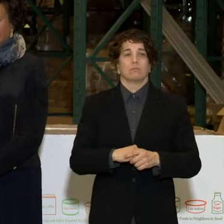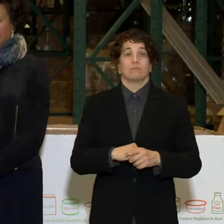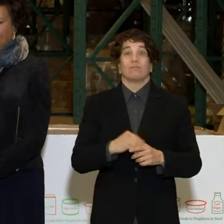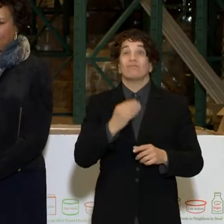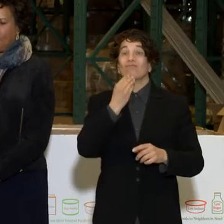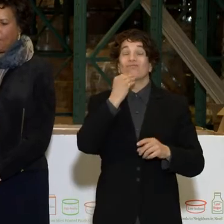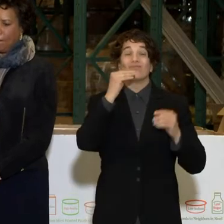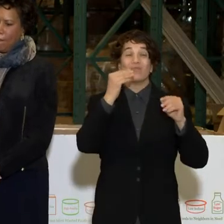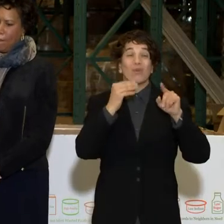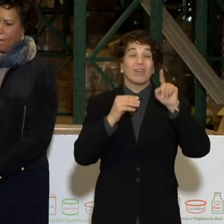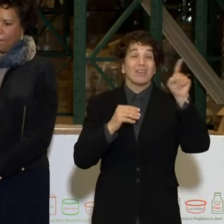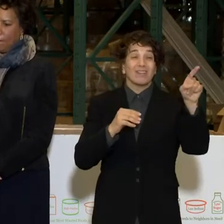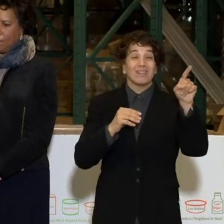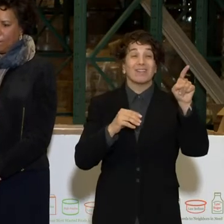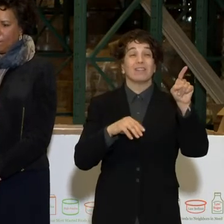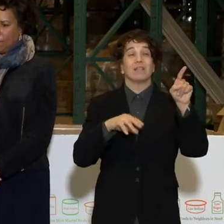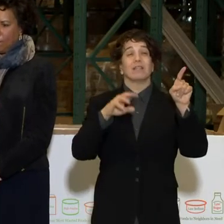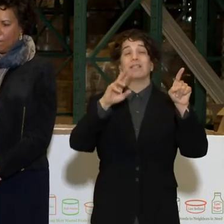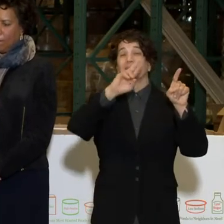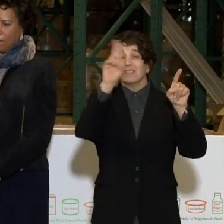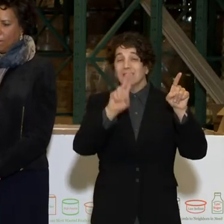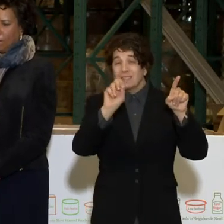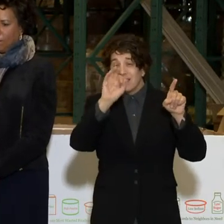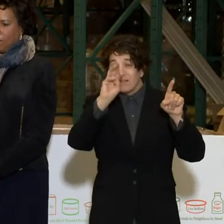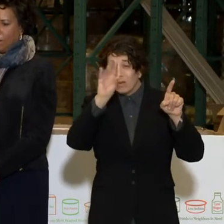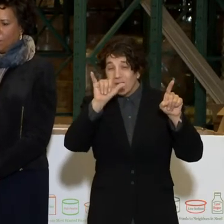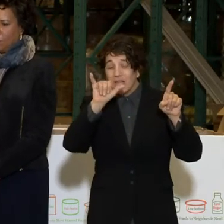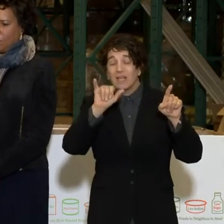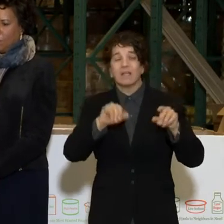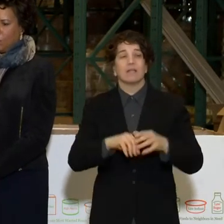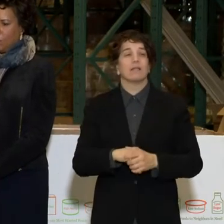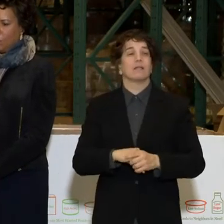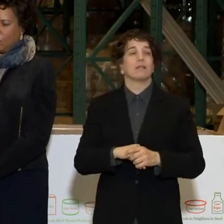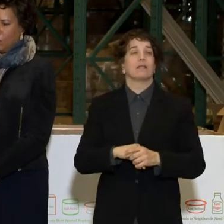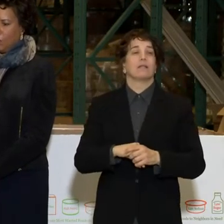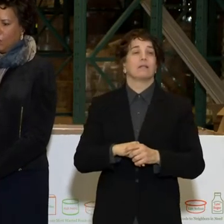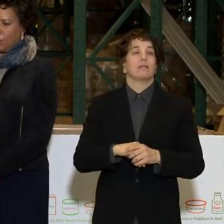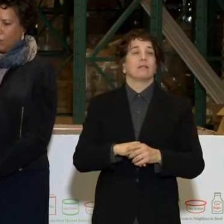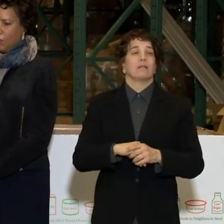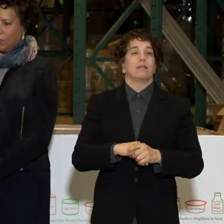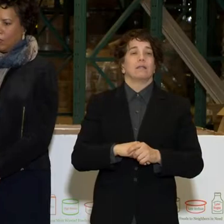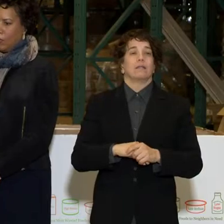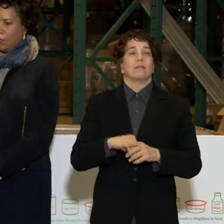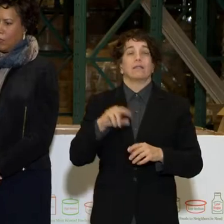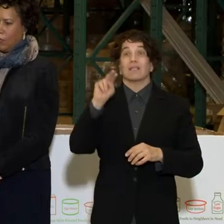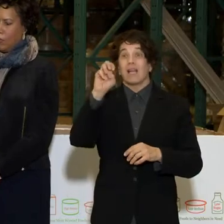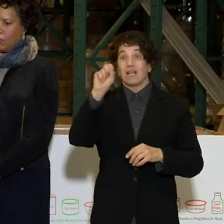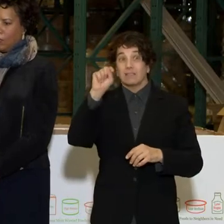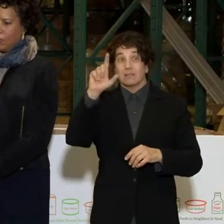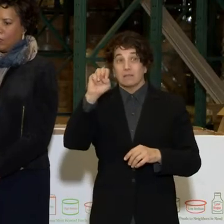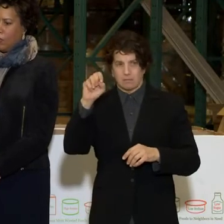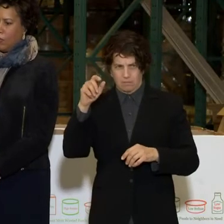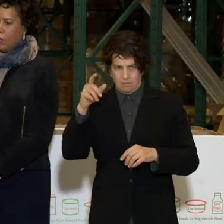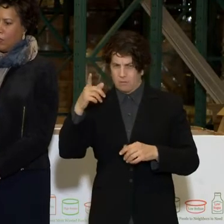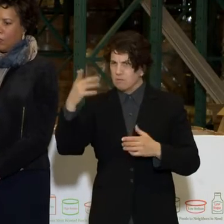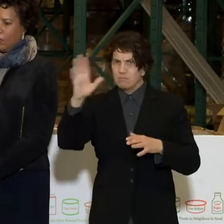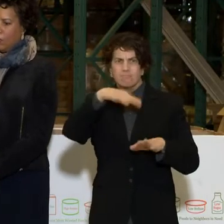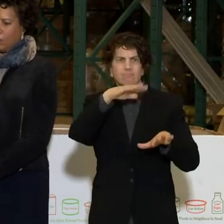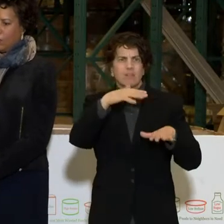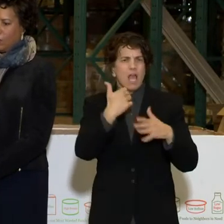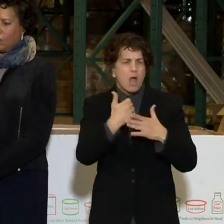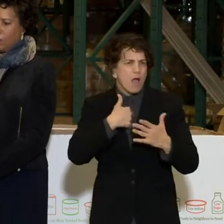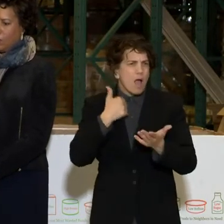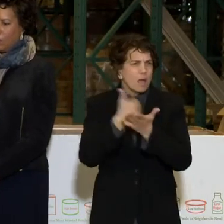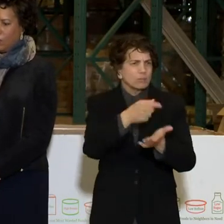Safeway, and Nestle, really step up to say what can they do to help meet this increased need that is occurring in our area. And in